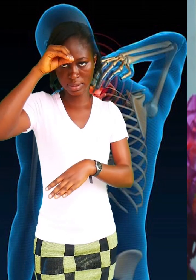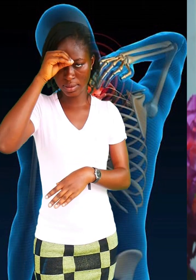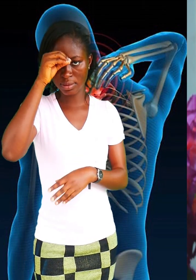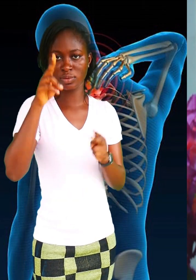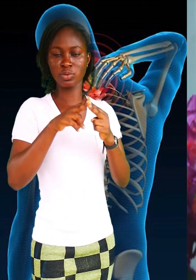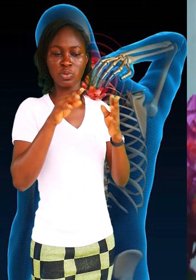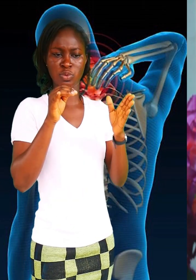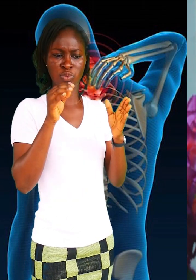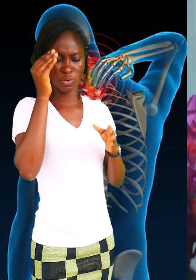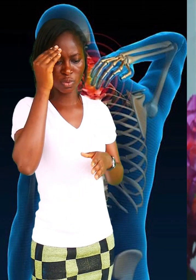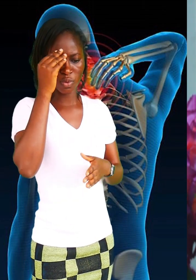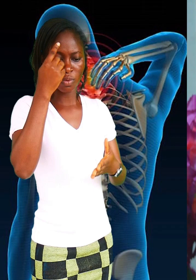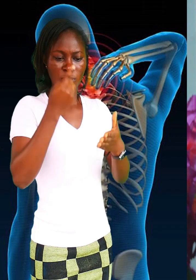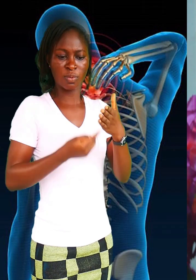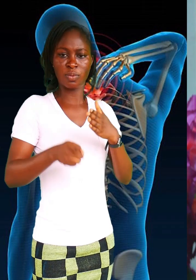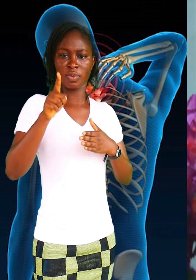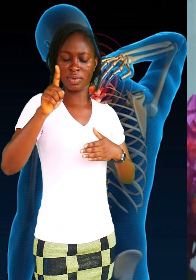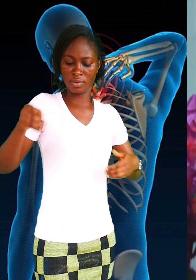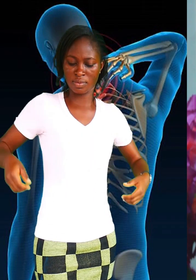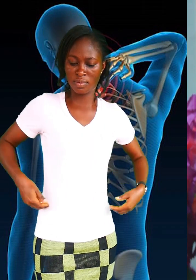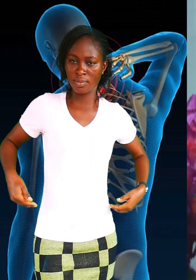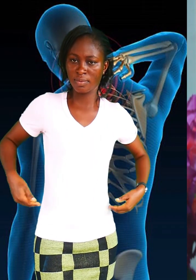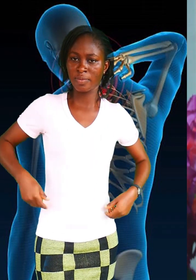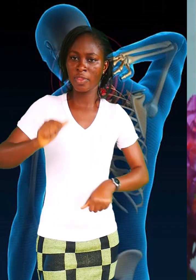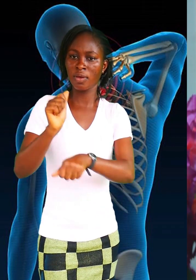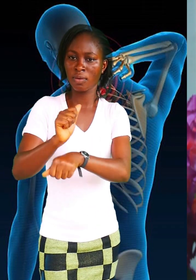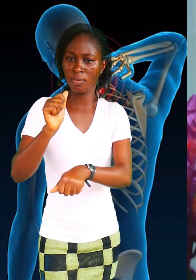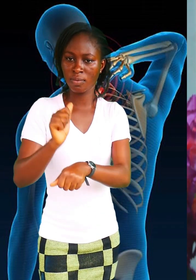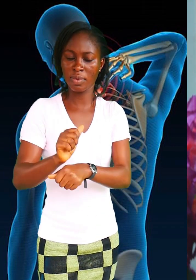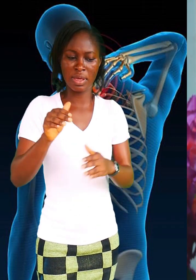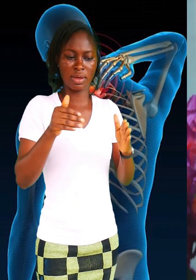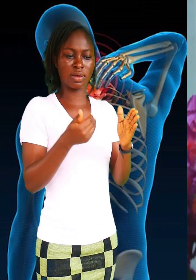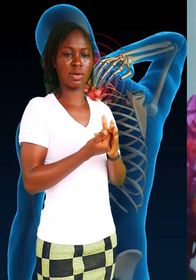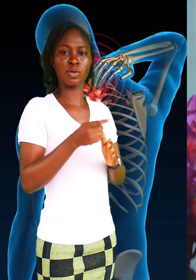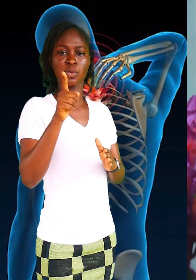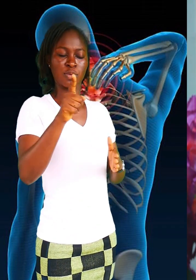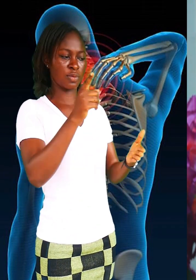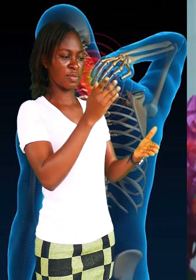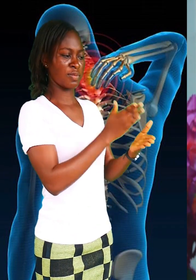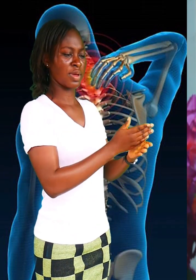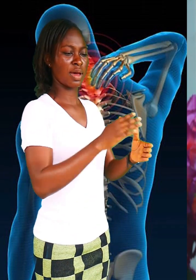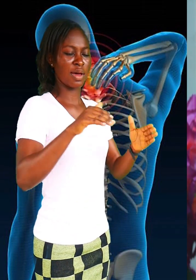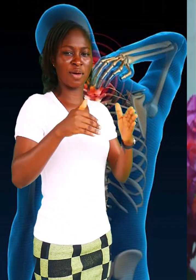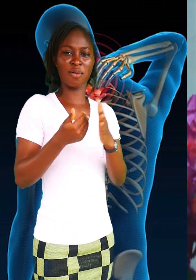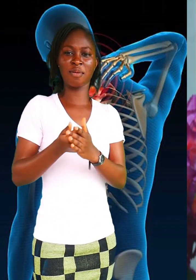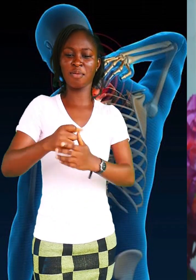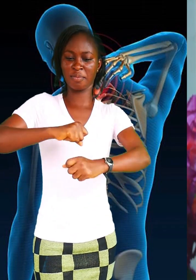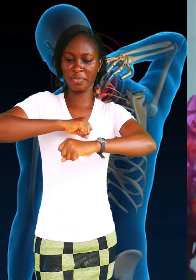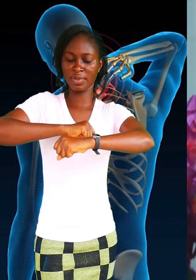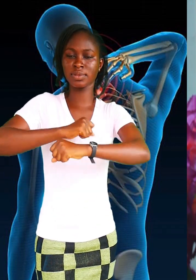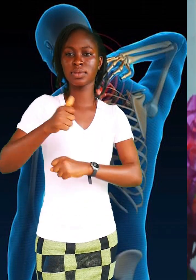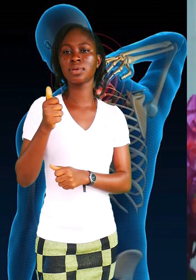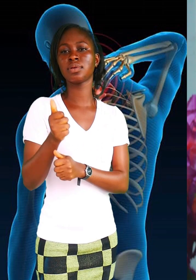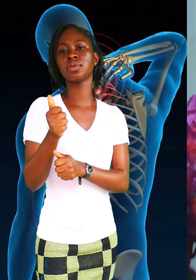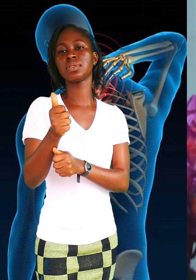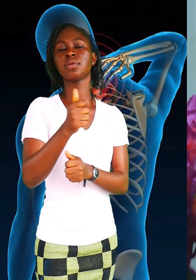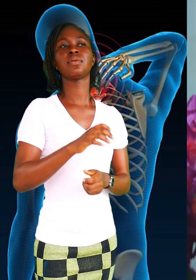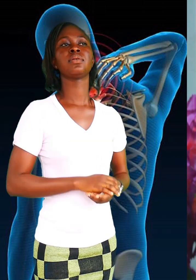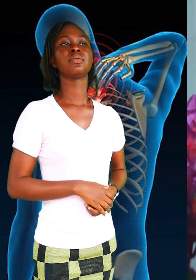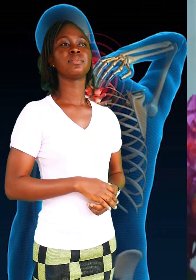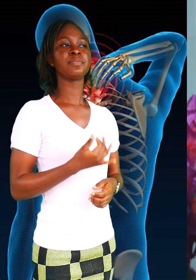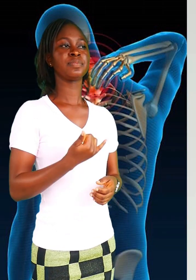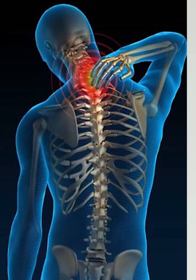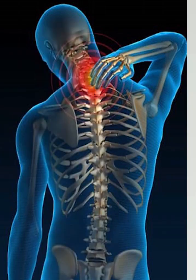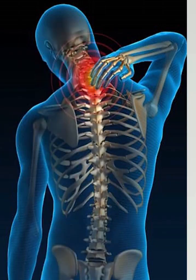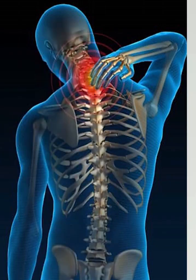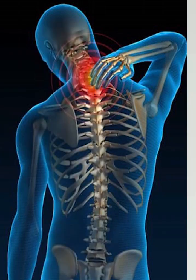sitie ajuma eye. How a bit my bum, quite a fuss over show who ye ever more, which is ever born back, or for young court